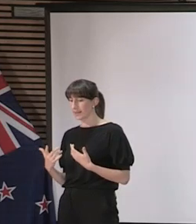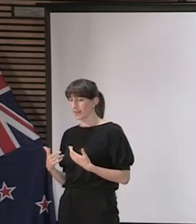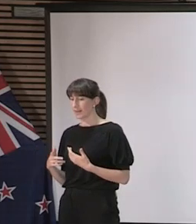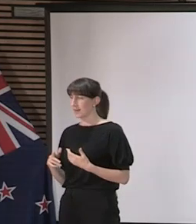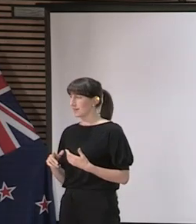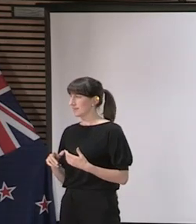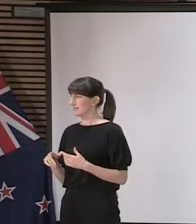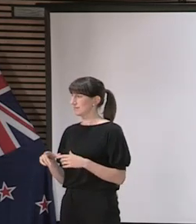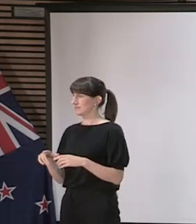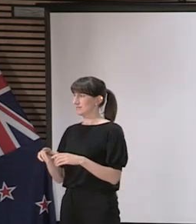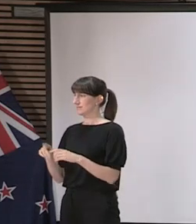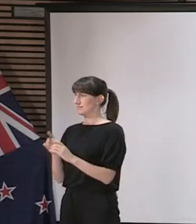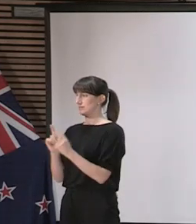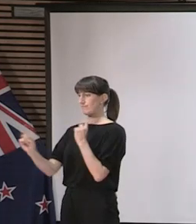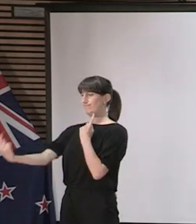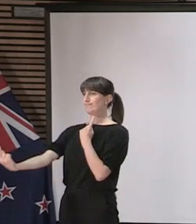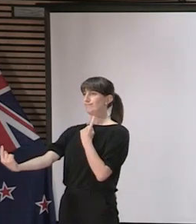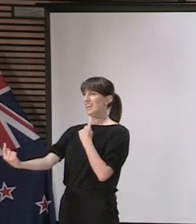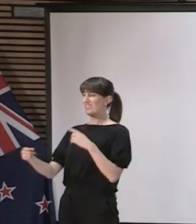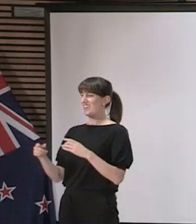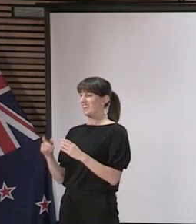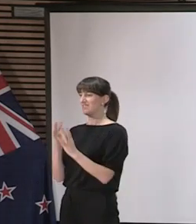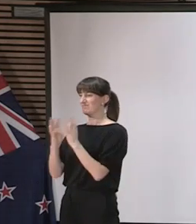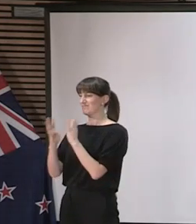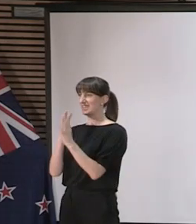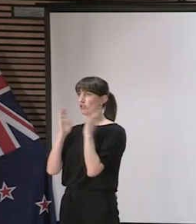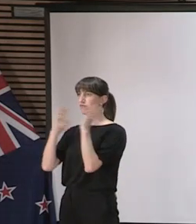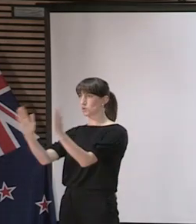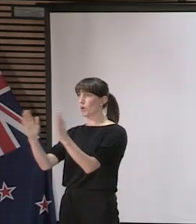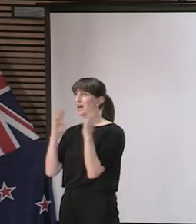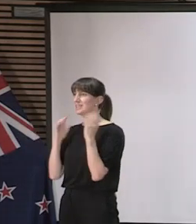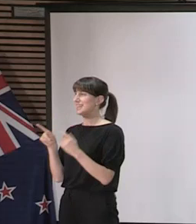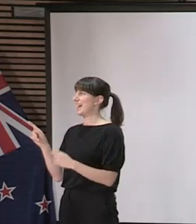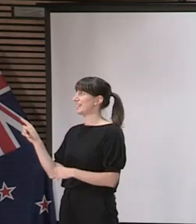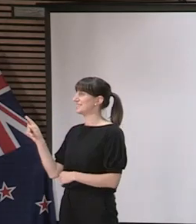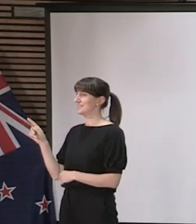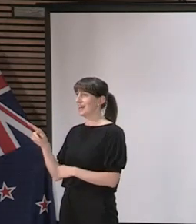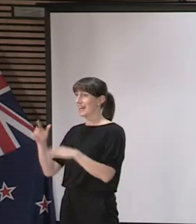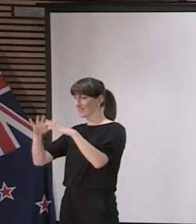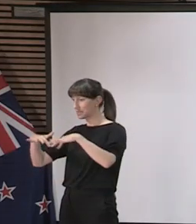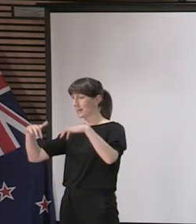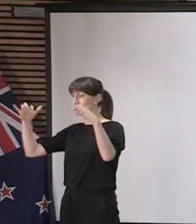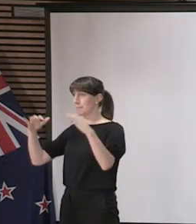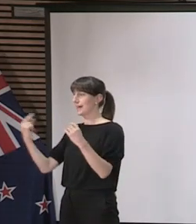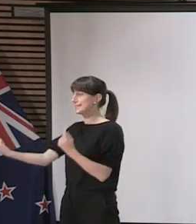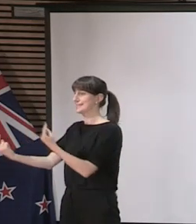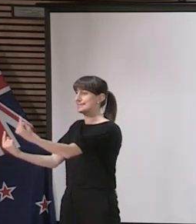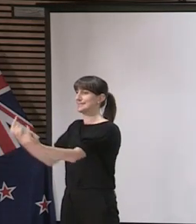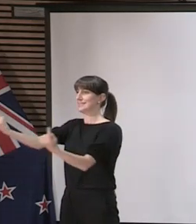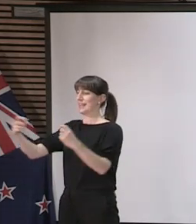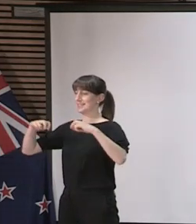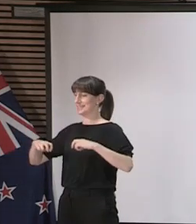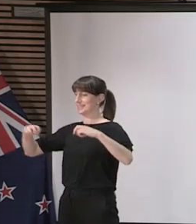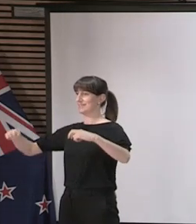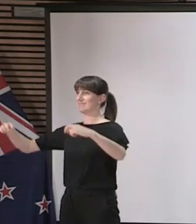those sorts of things to ensure that we're doing all of that. And in the debating chamber, we're maintaining our distancing. So we are doing what we're asking every other workplace